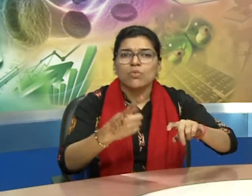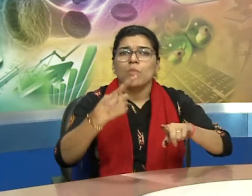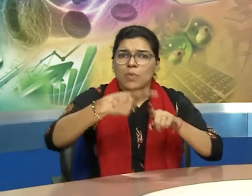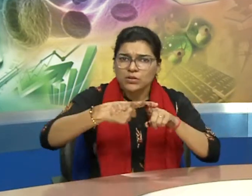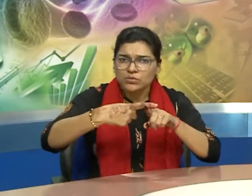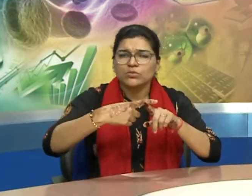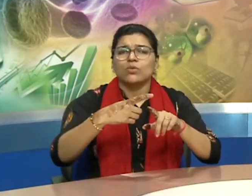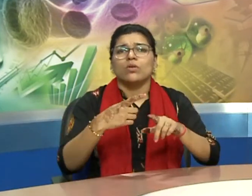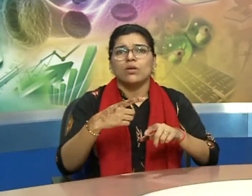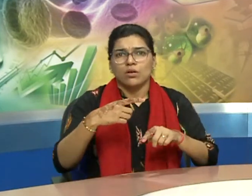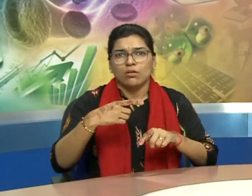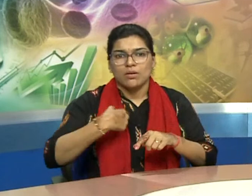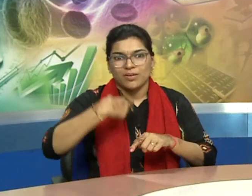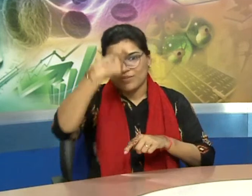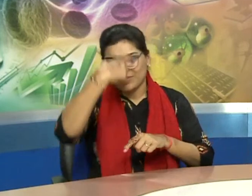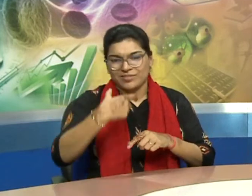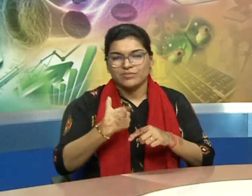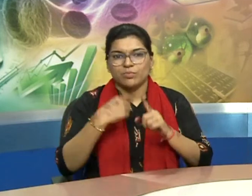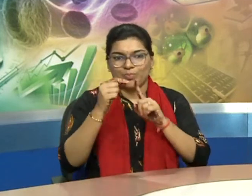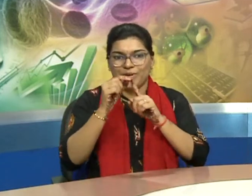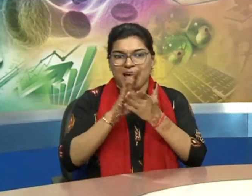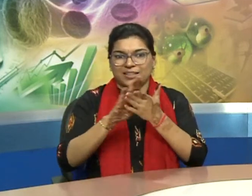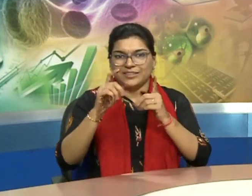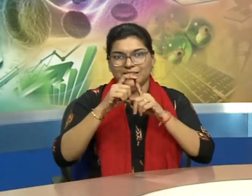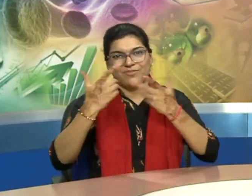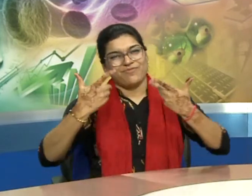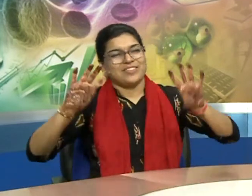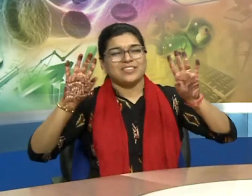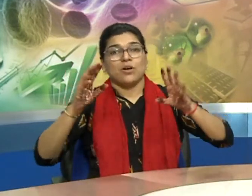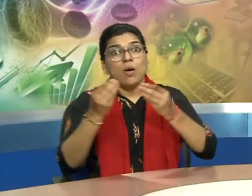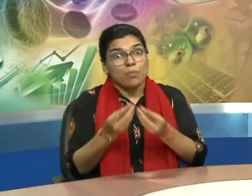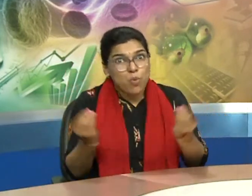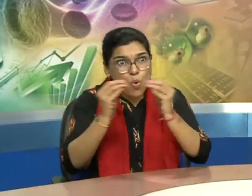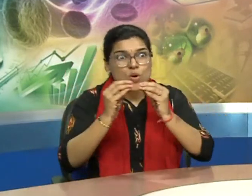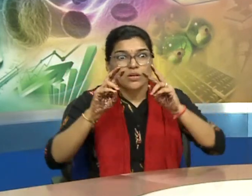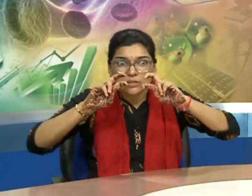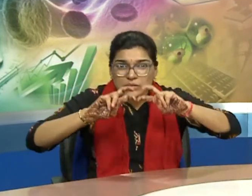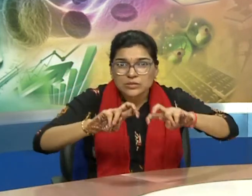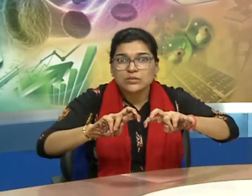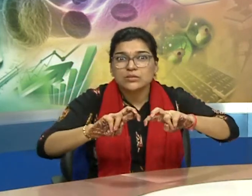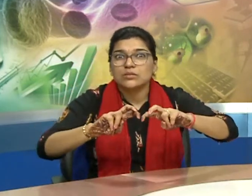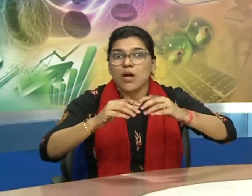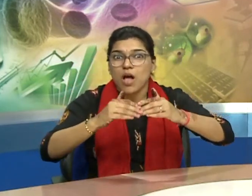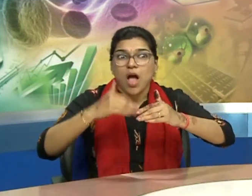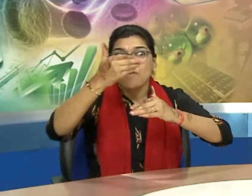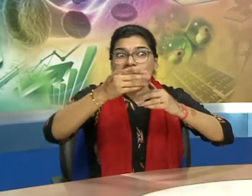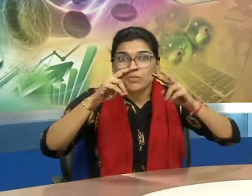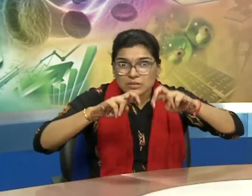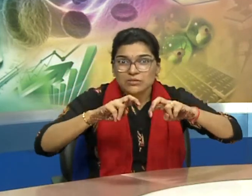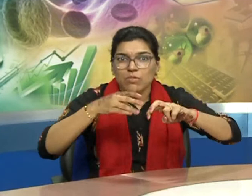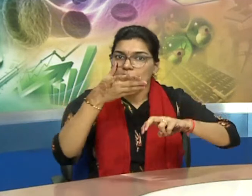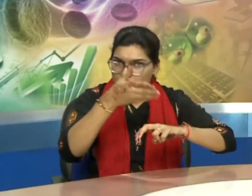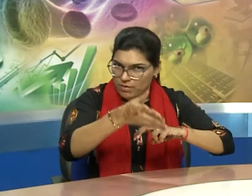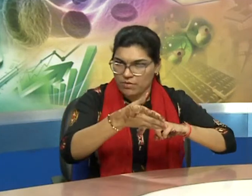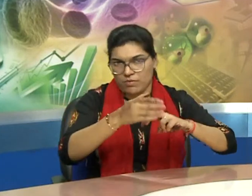a particular time period. The students increases and they all come for reference help to the